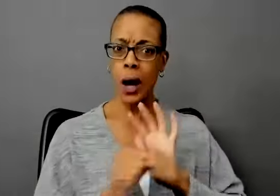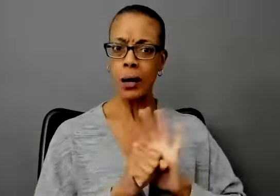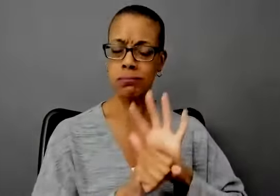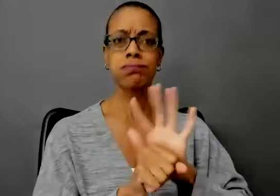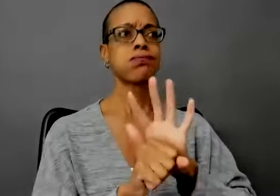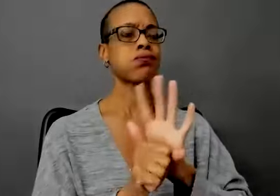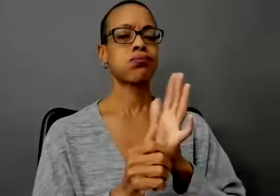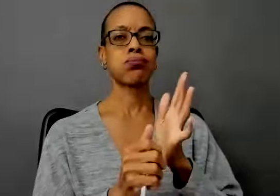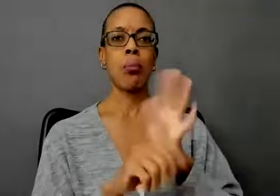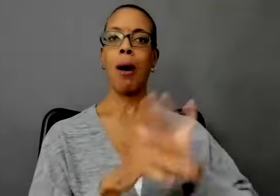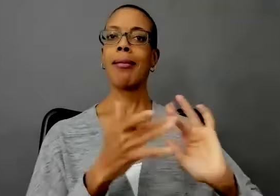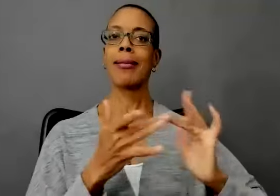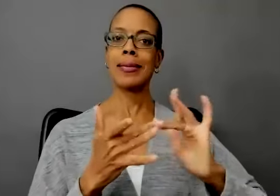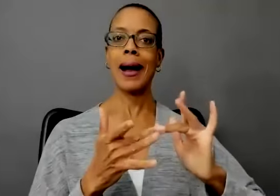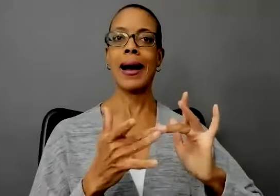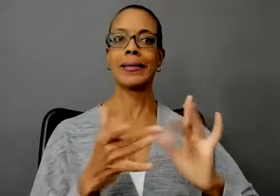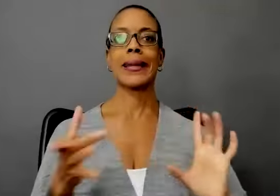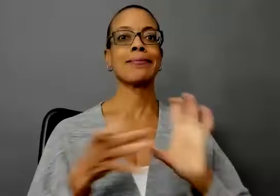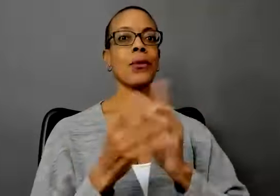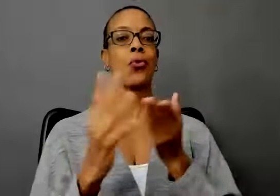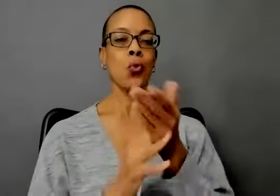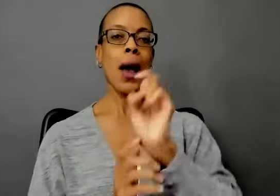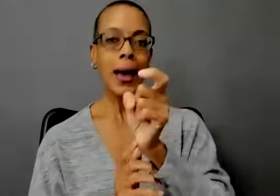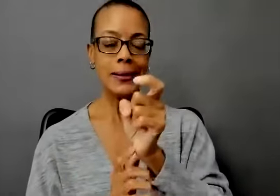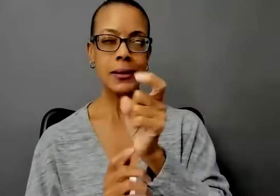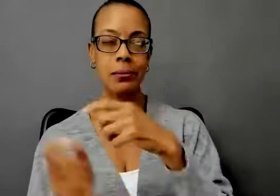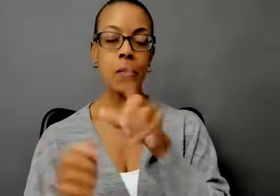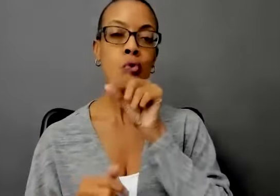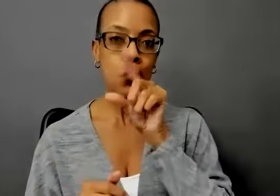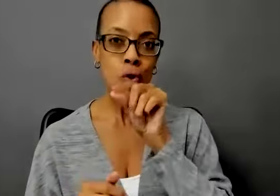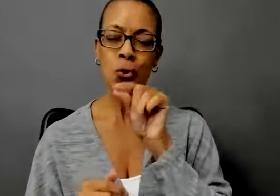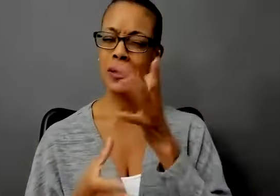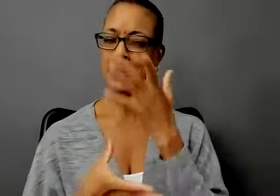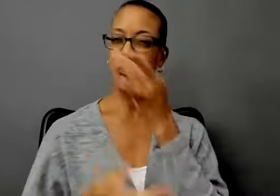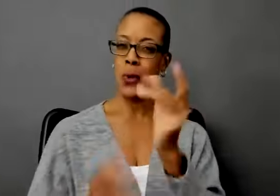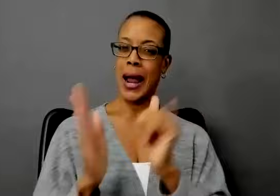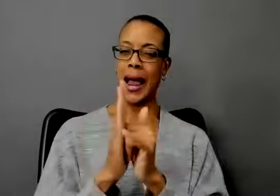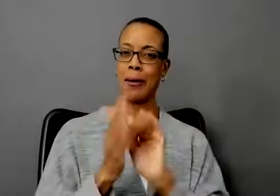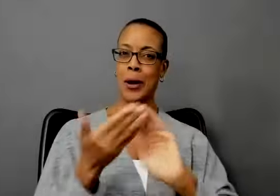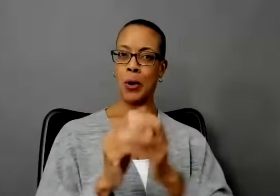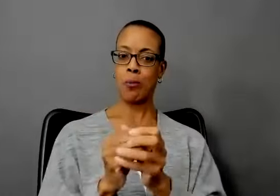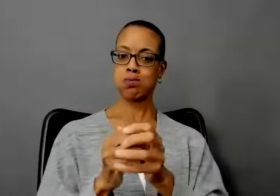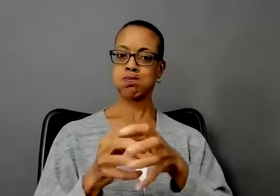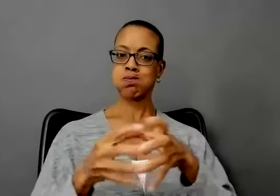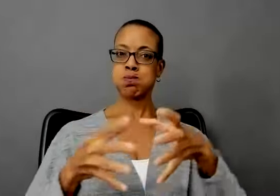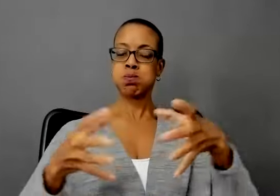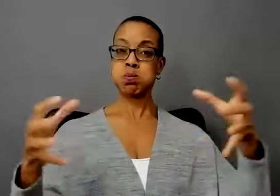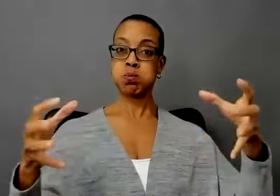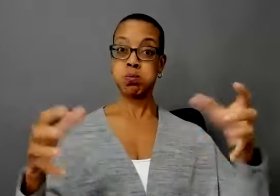and it's really nice to learn of how that community formed. There's a question did you face any harassment or